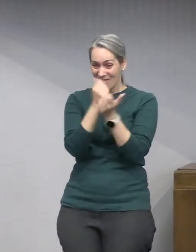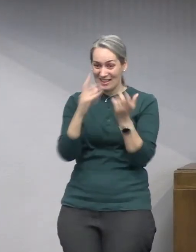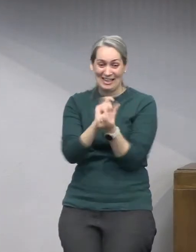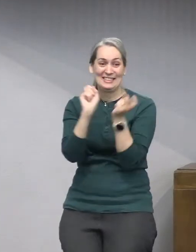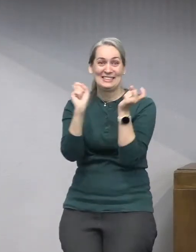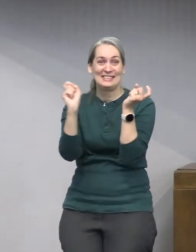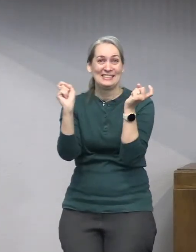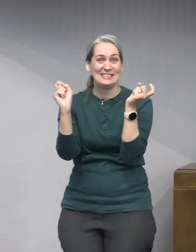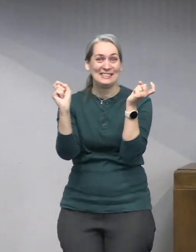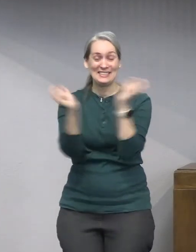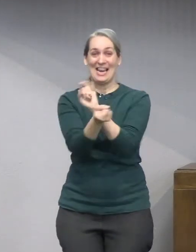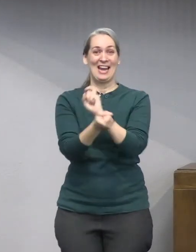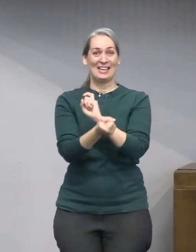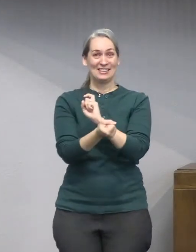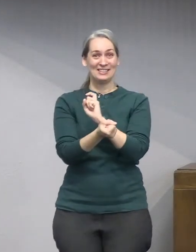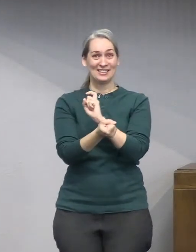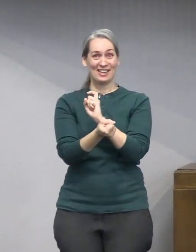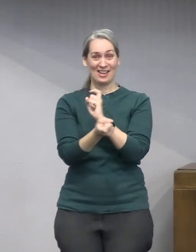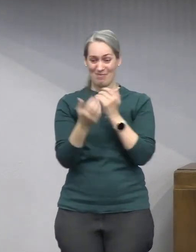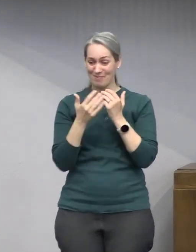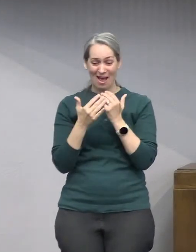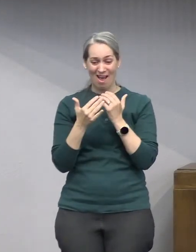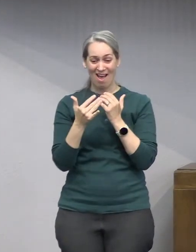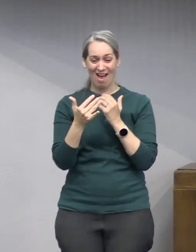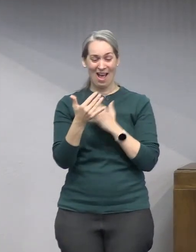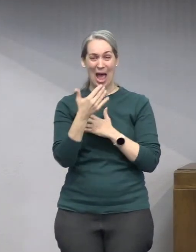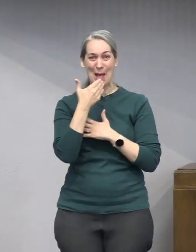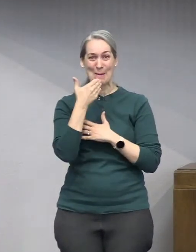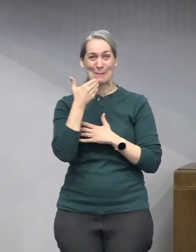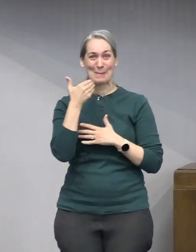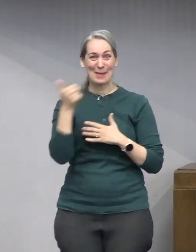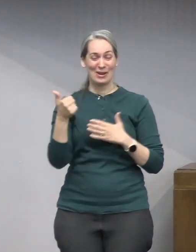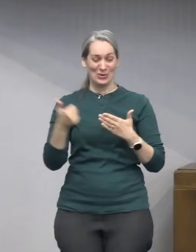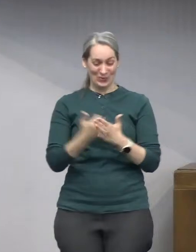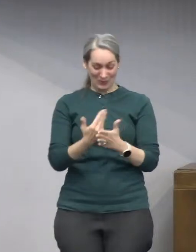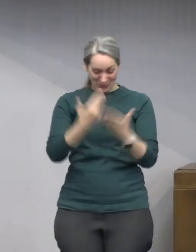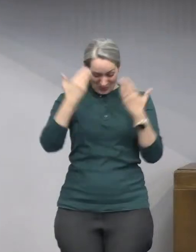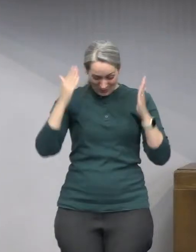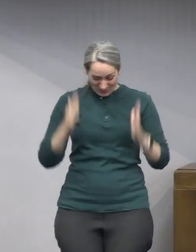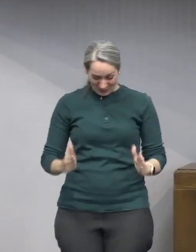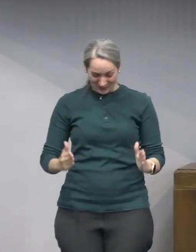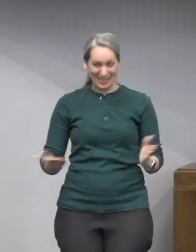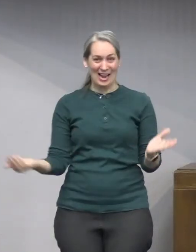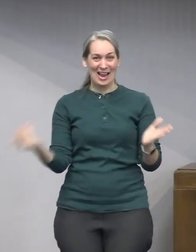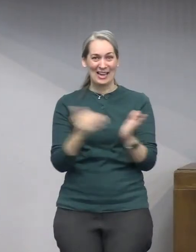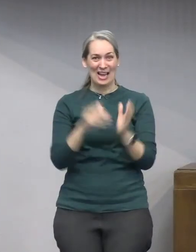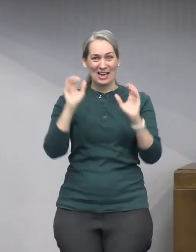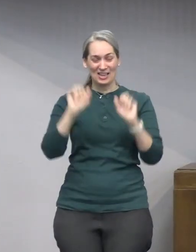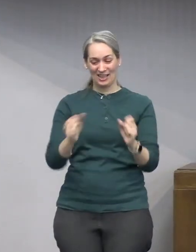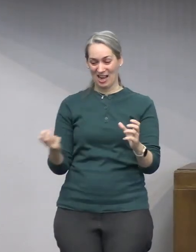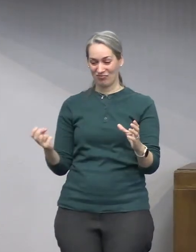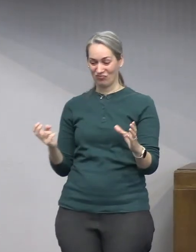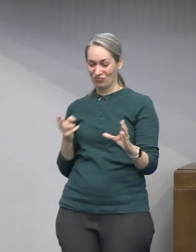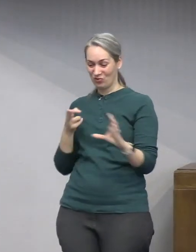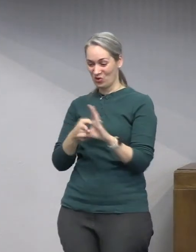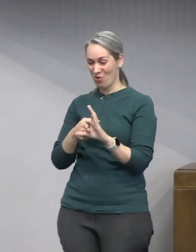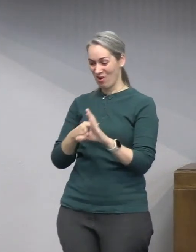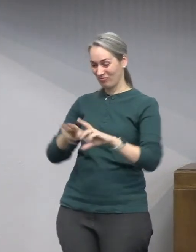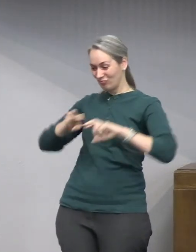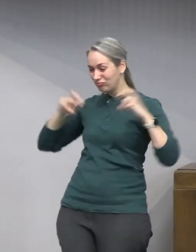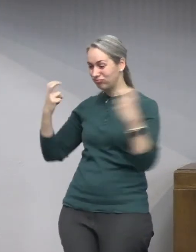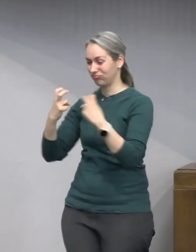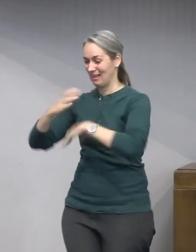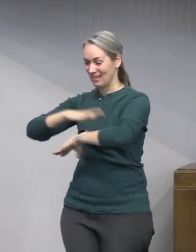in completely the other direction. He was a whole person again. Now he could sit at the table again. Now he could worship